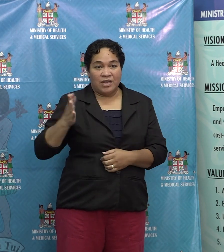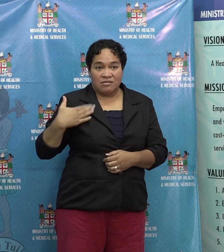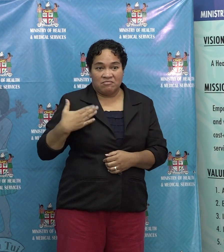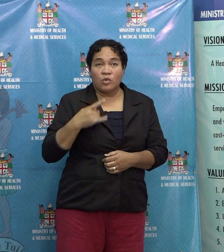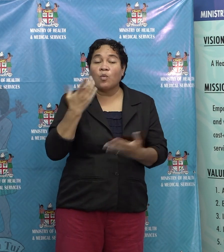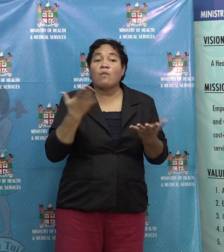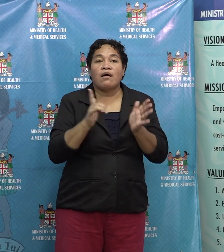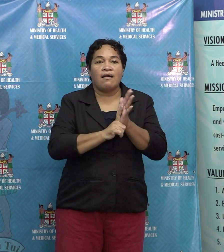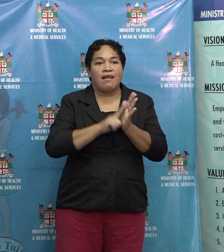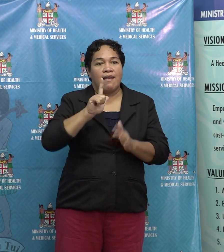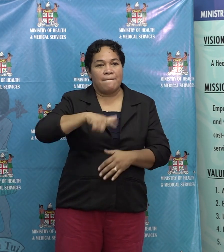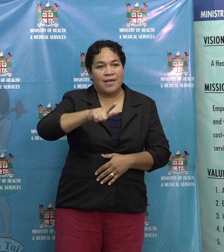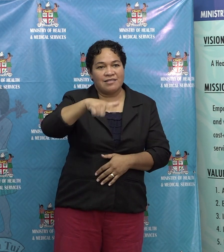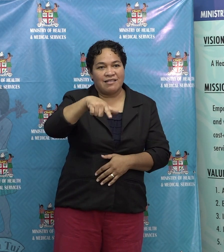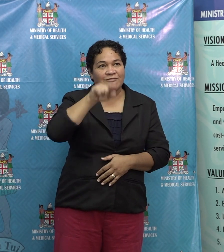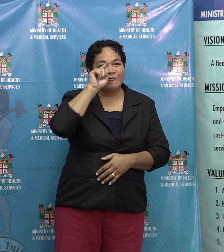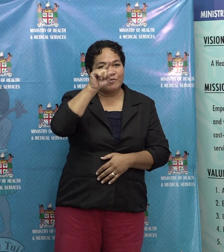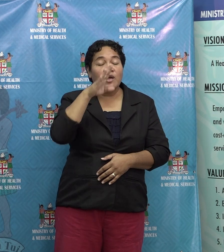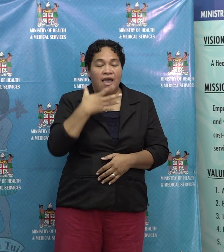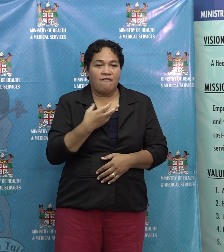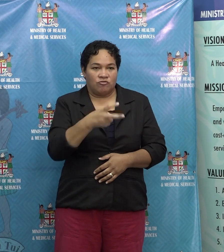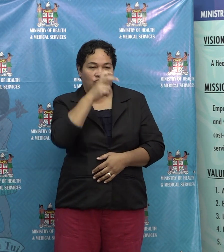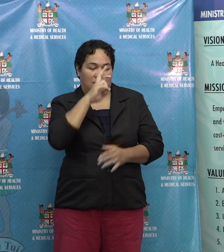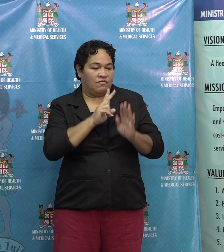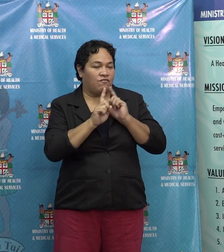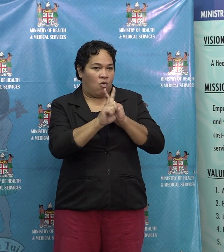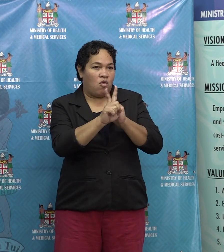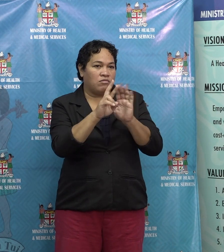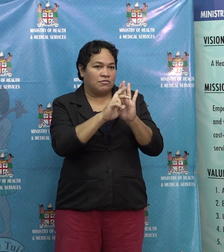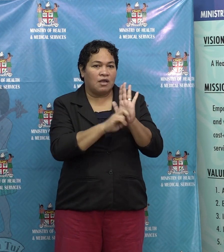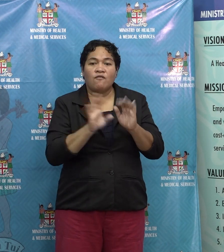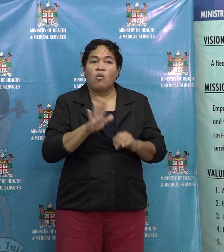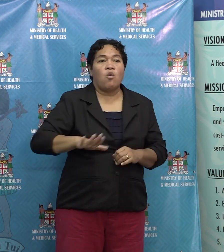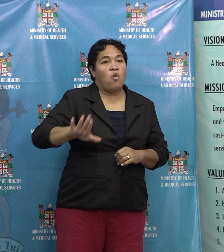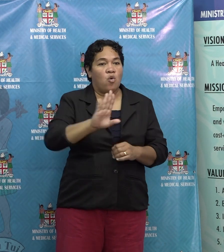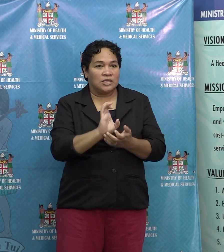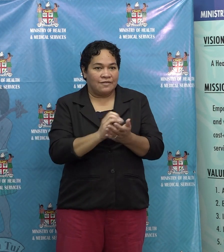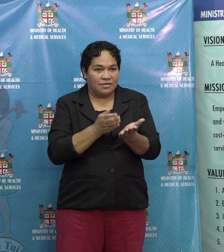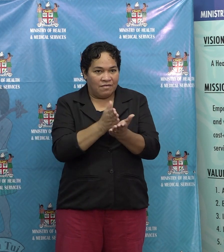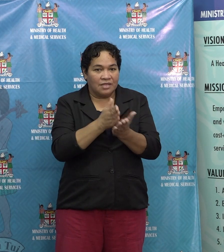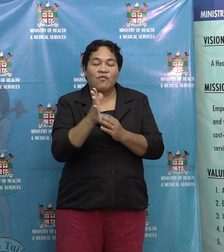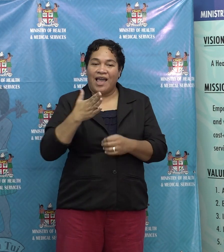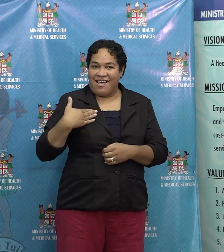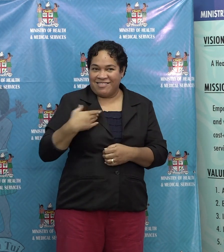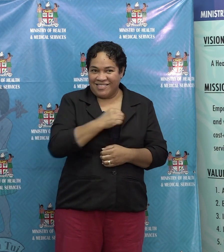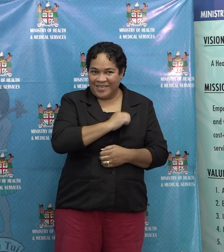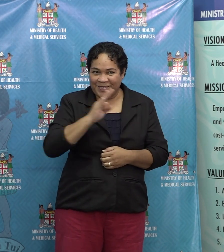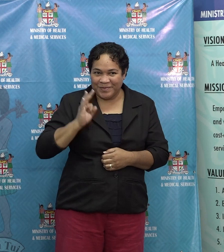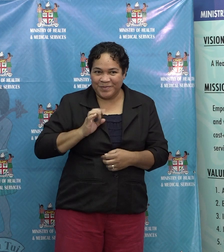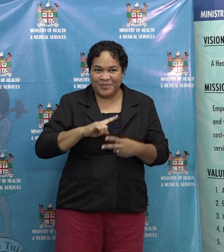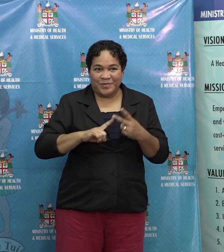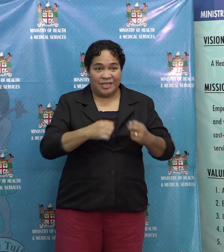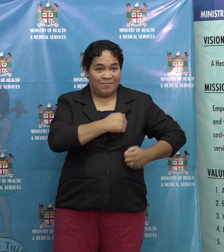in Lambasa under COVID-safe measures for all civil servants, including health staffs and the